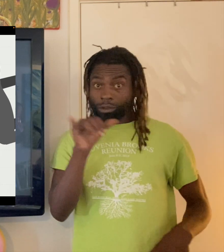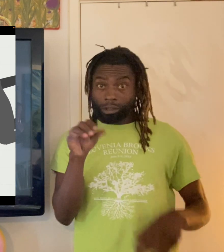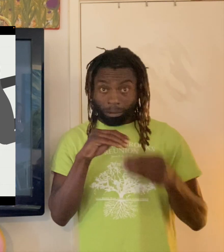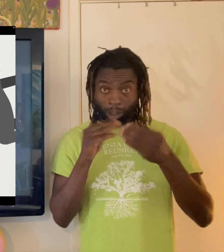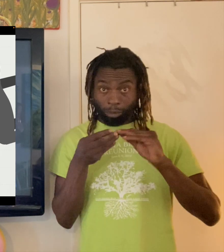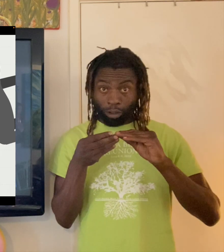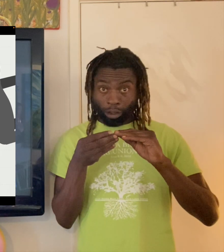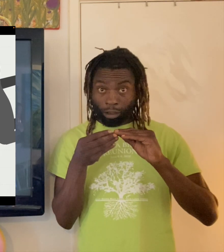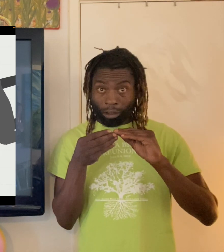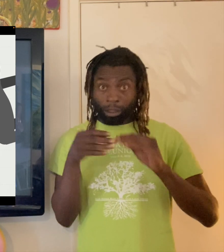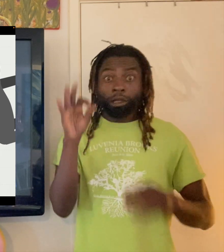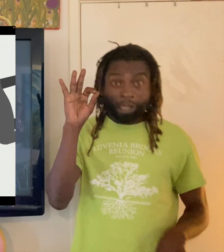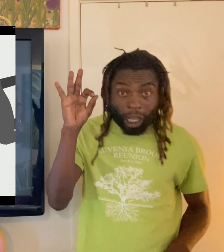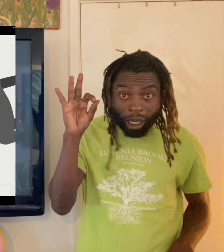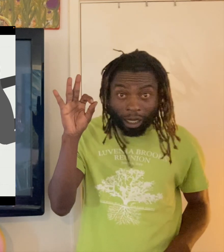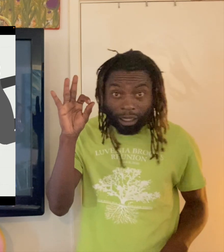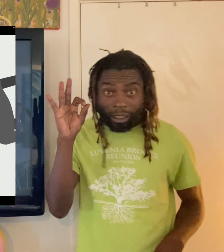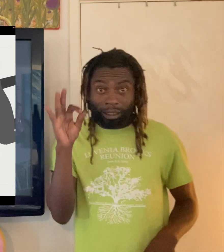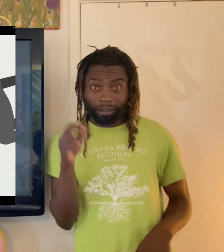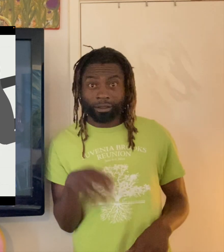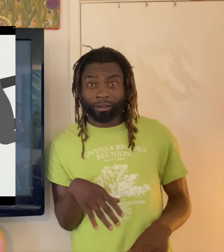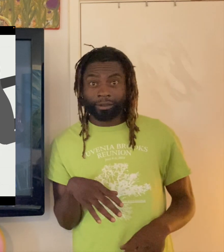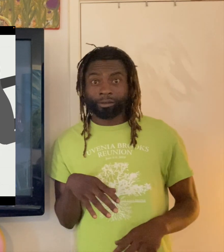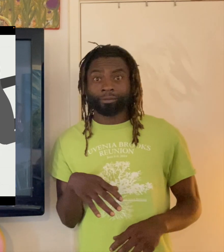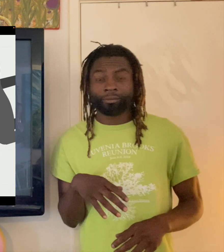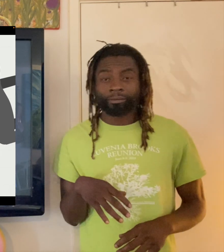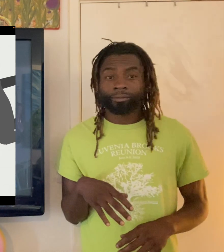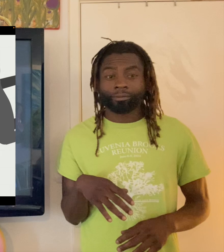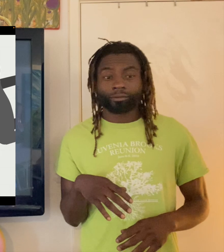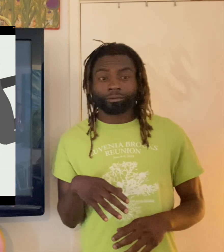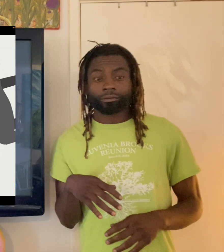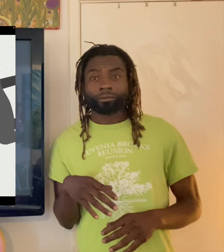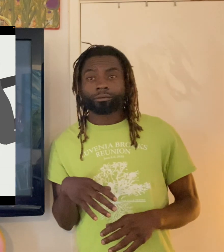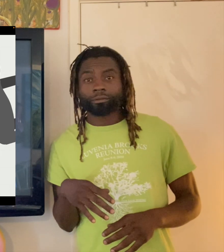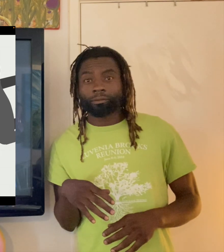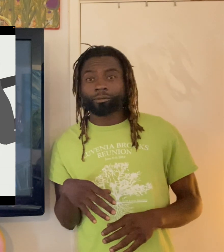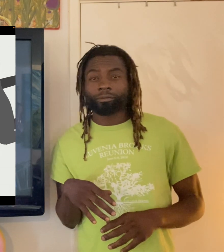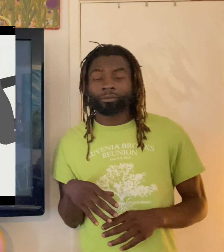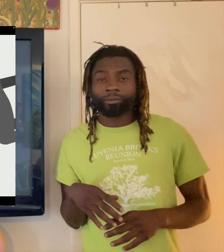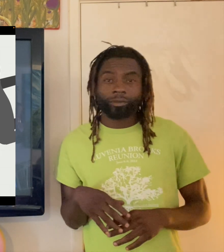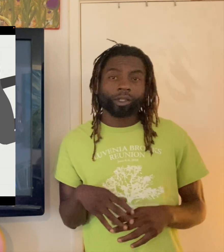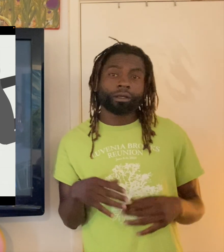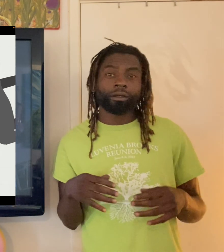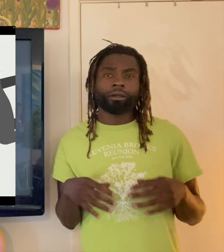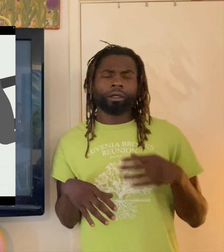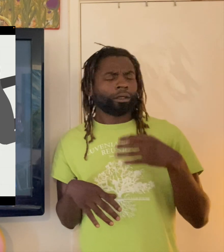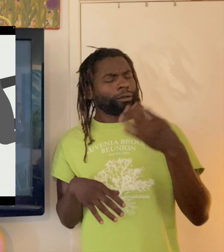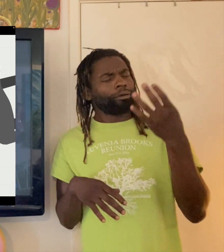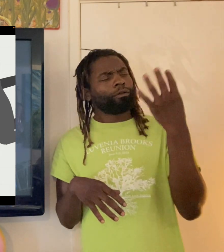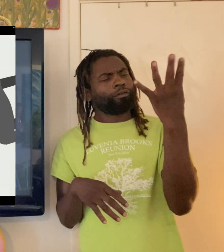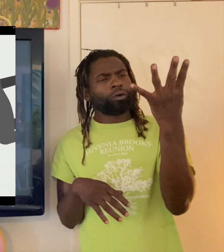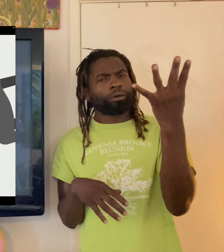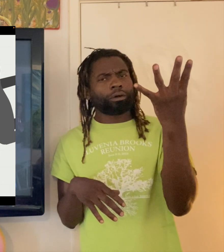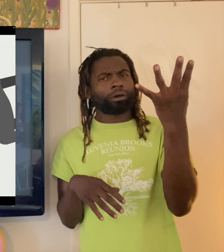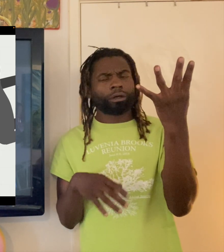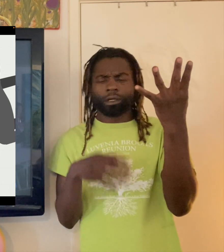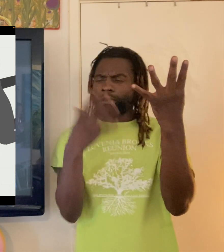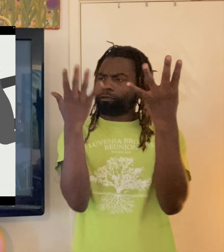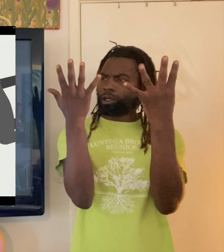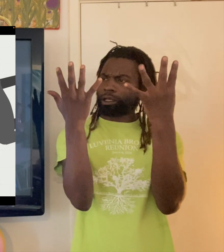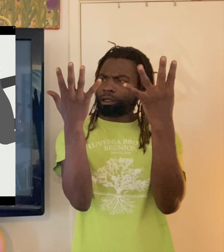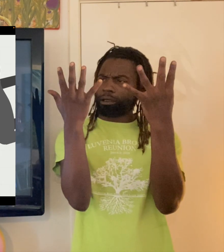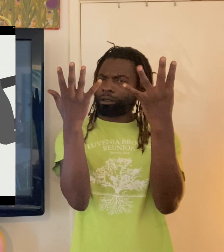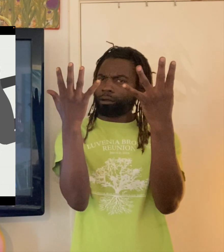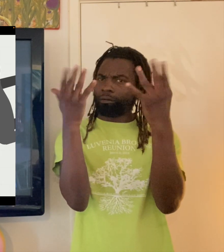right, the same number of donuts. 9 donuts! So, 4 plus